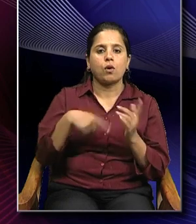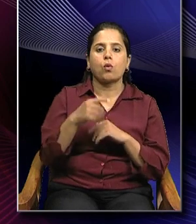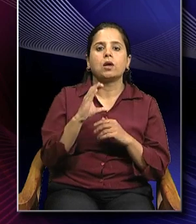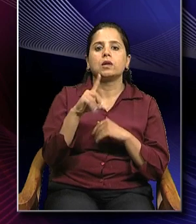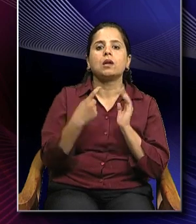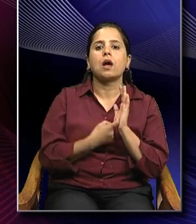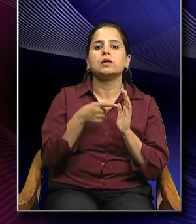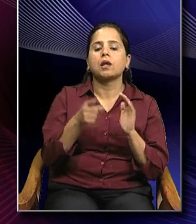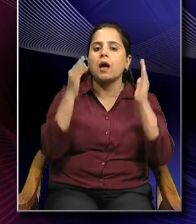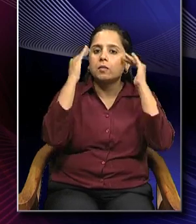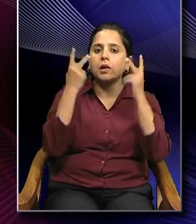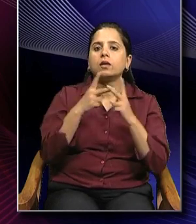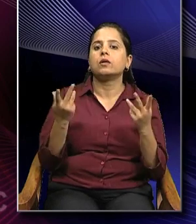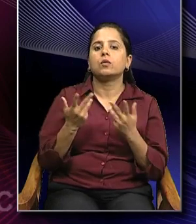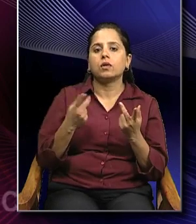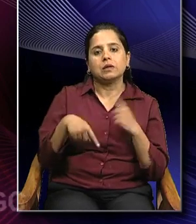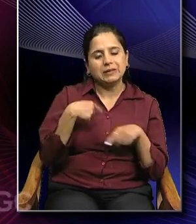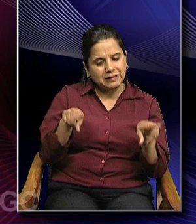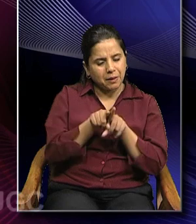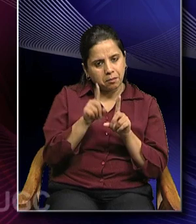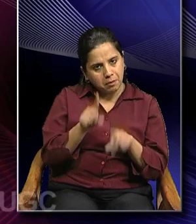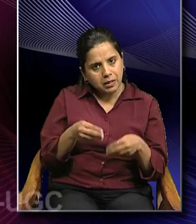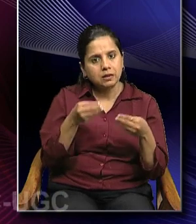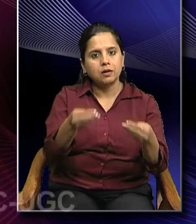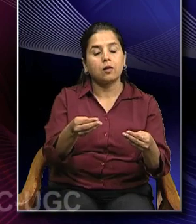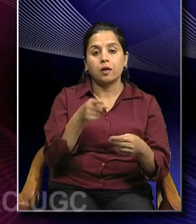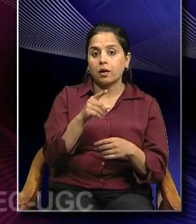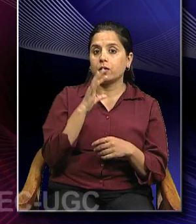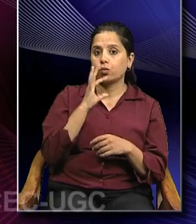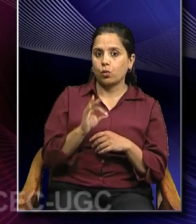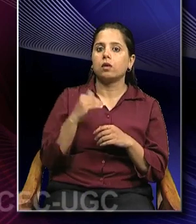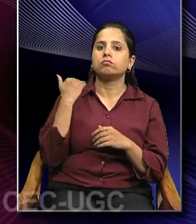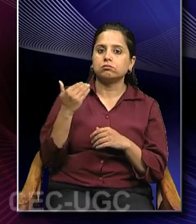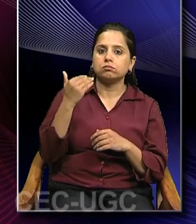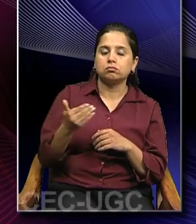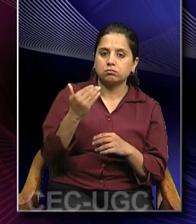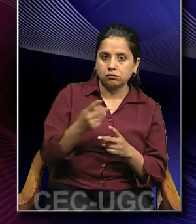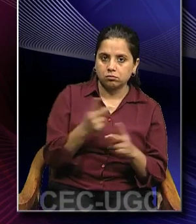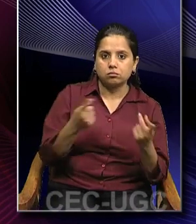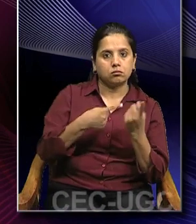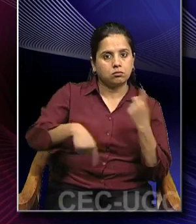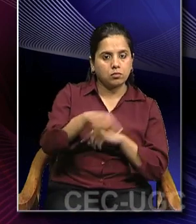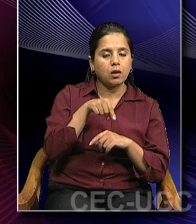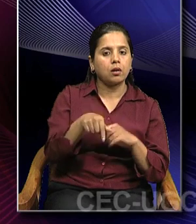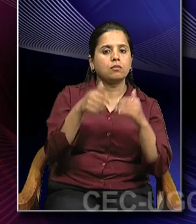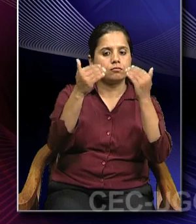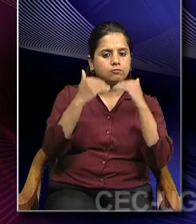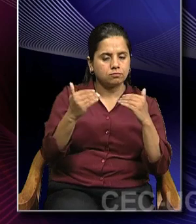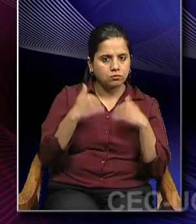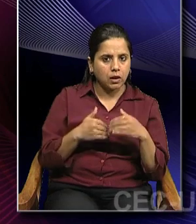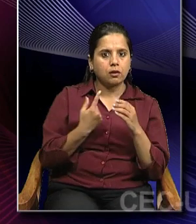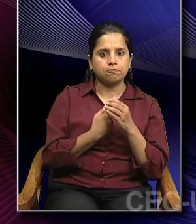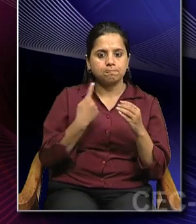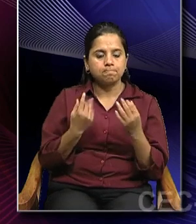is expecting, the same I should provide. So, it is actually a journey from vertical, exclusive